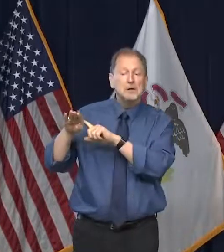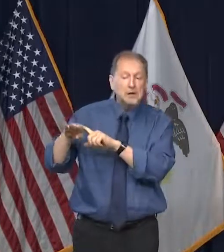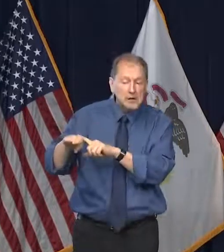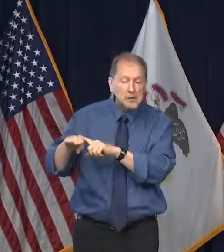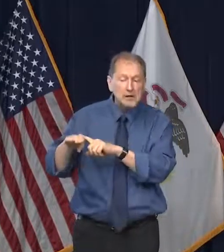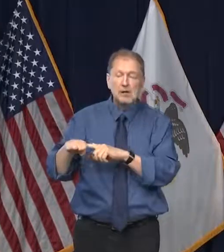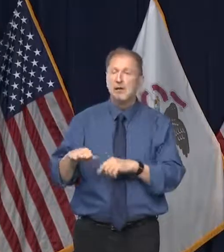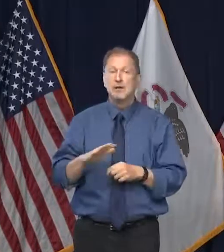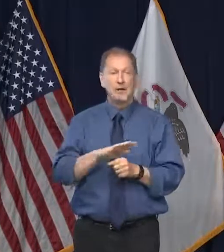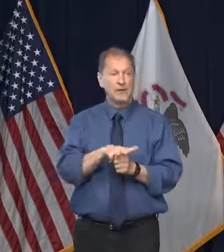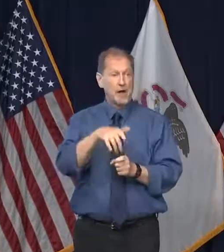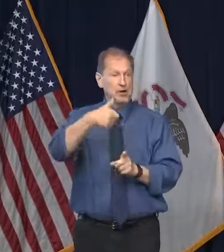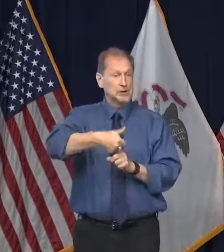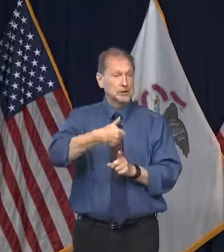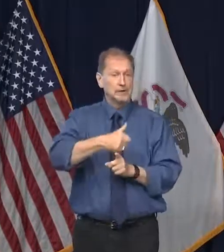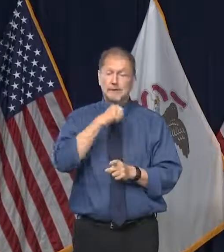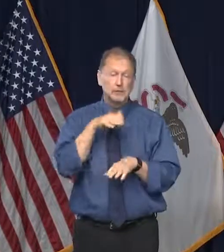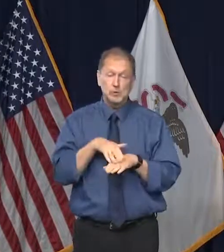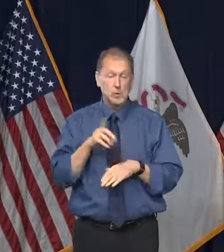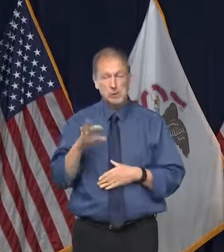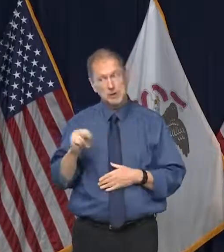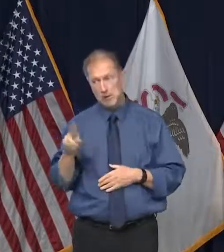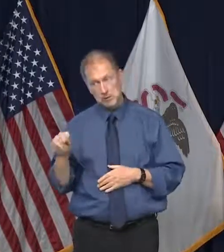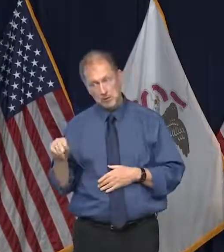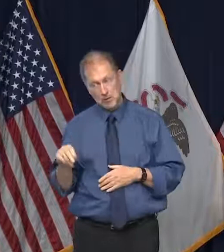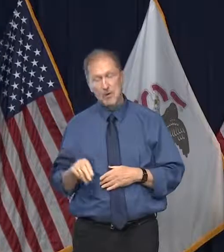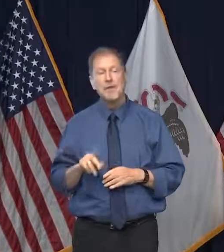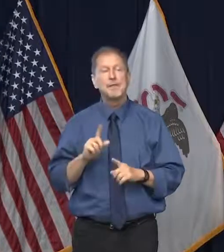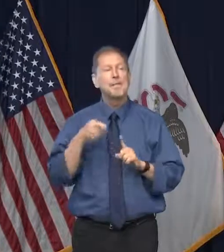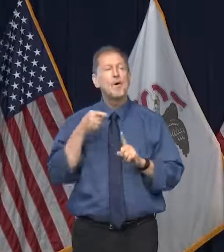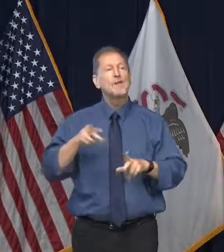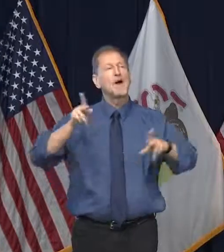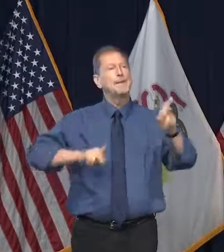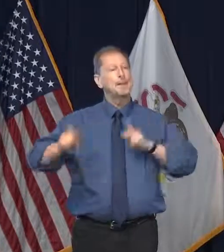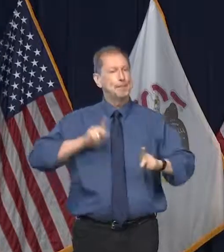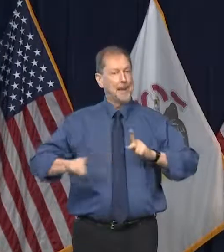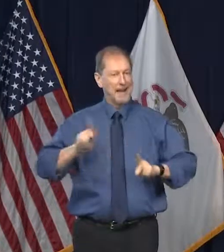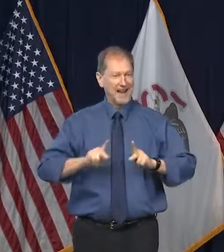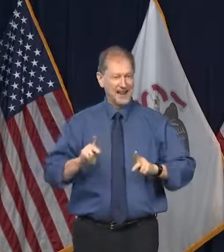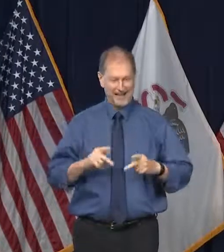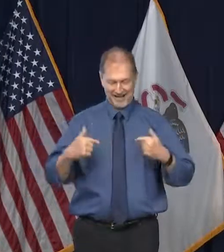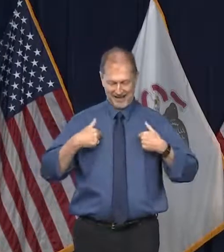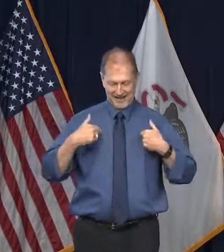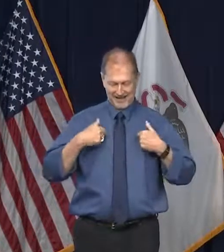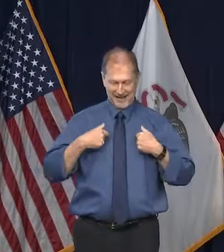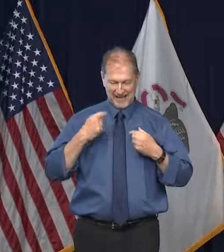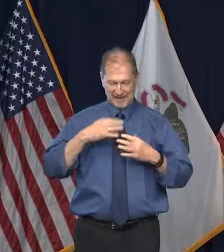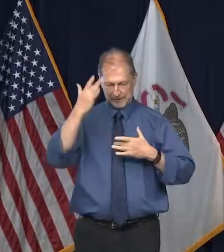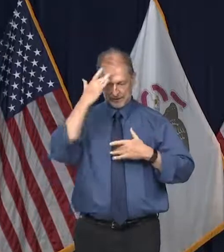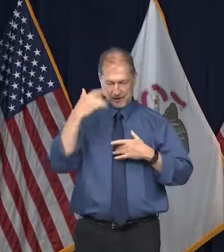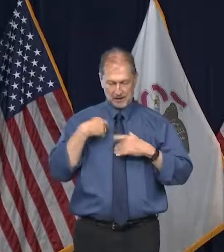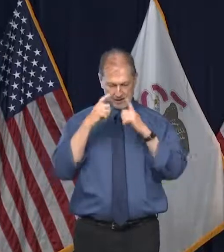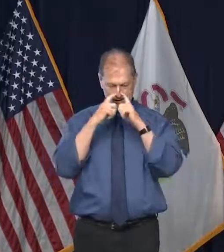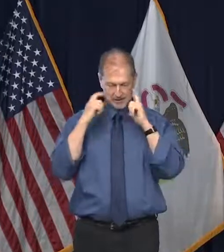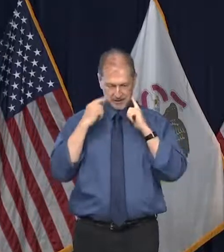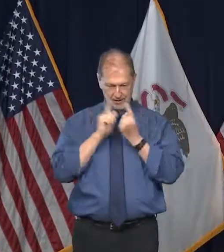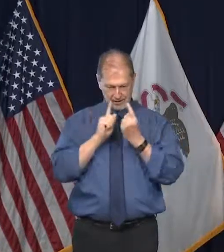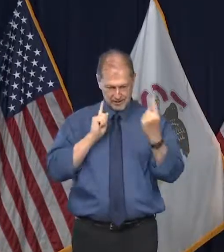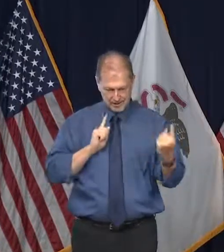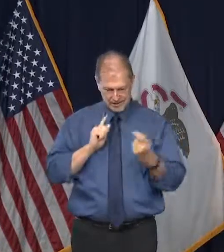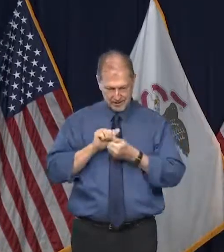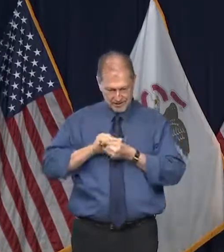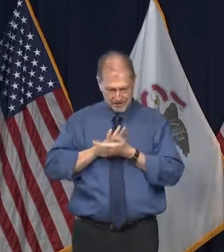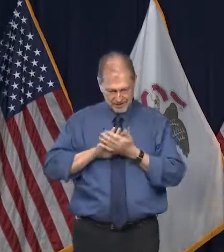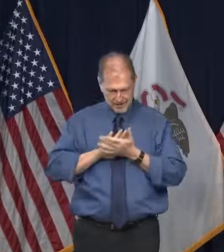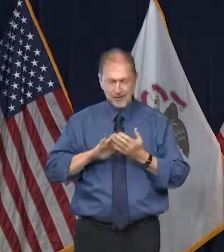doesn't slow down. The virus does what it wants to do. The question is whether people are following the mitigations that have been put in place. If they're not following the mitigations